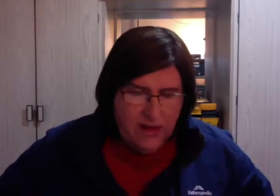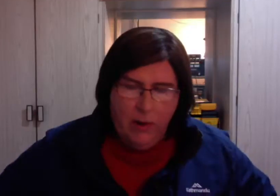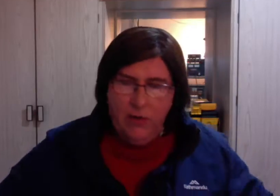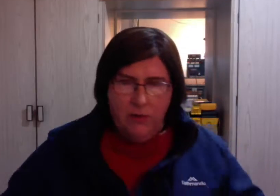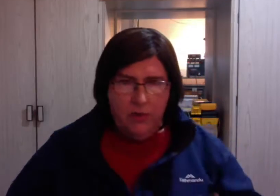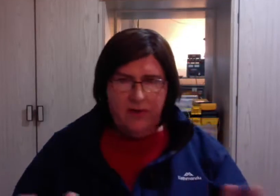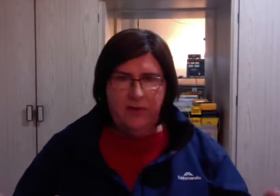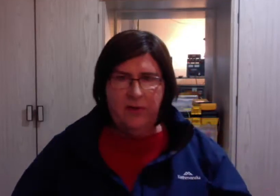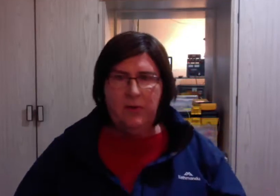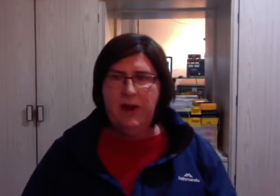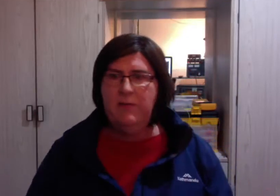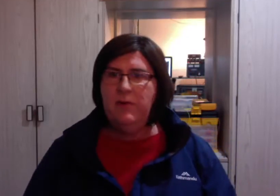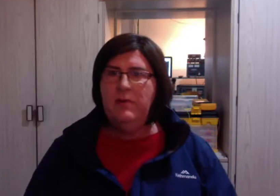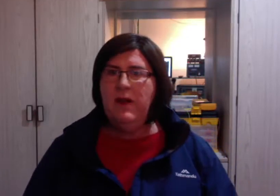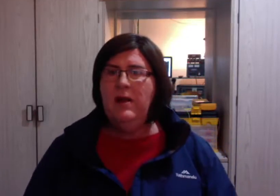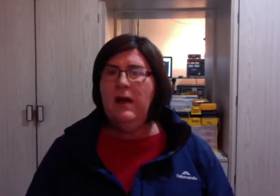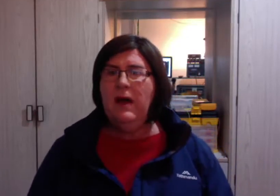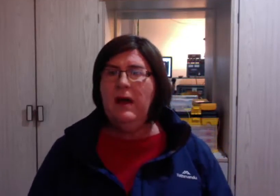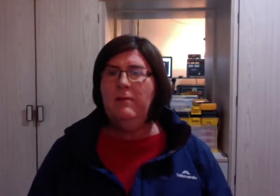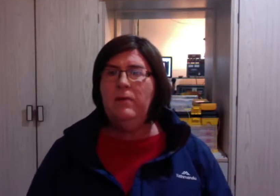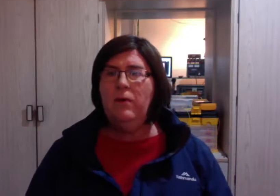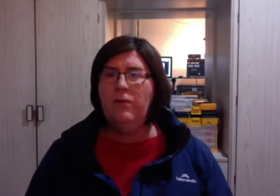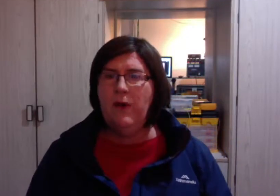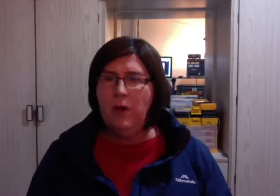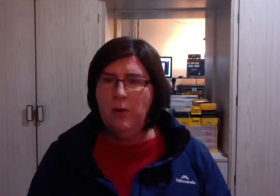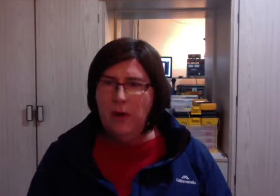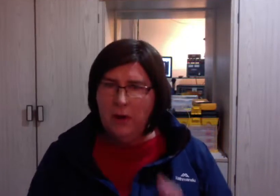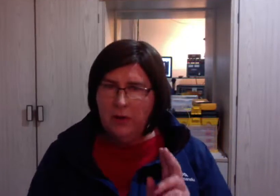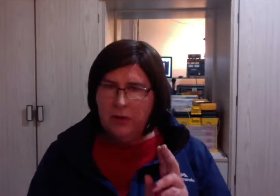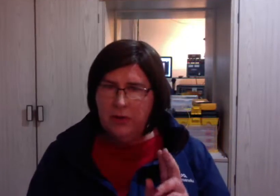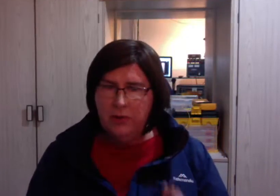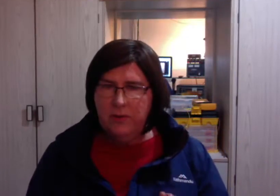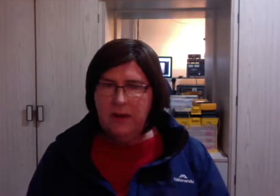our own compressors, so you won't have to bring one, although you should be